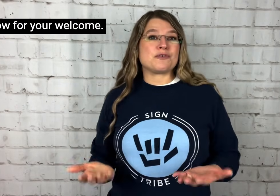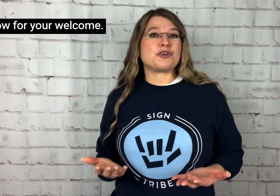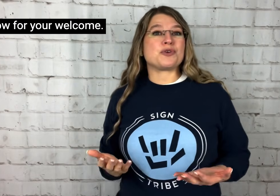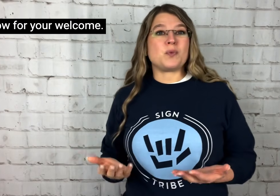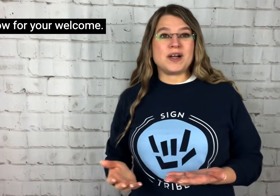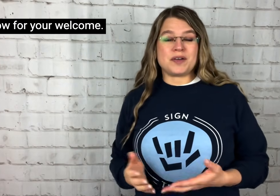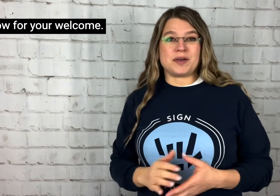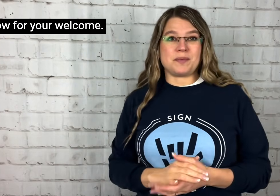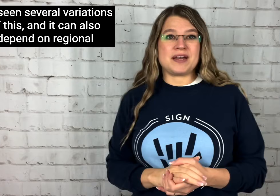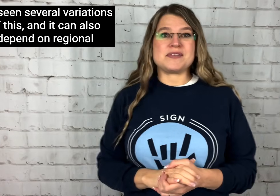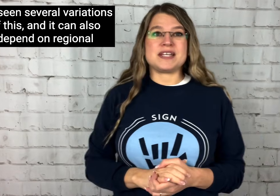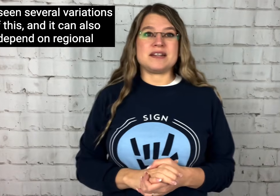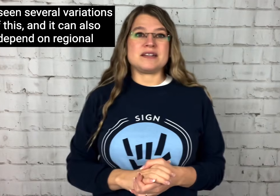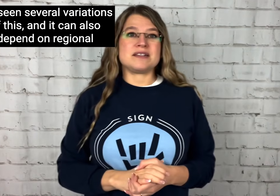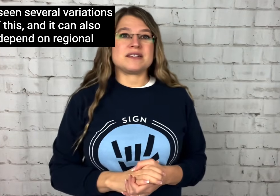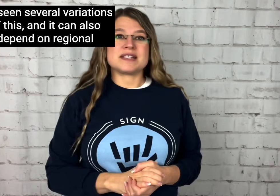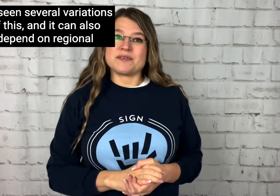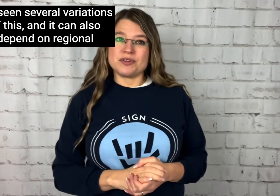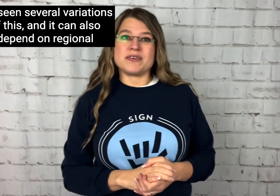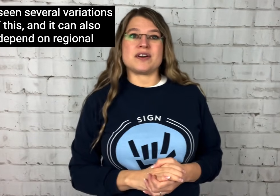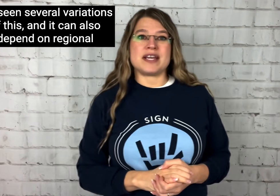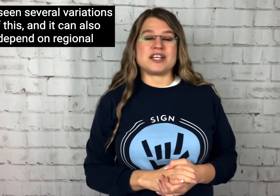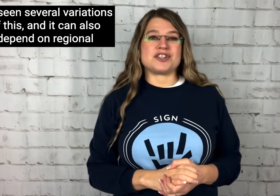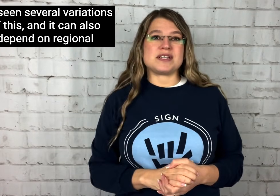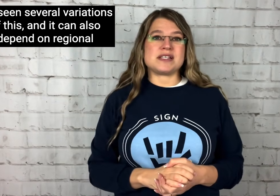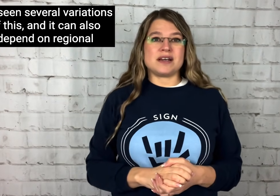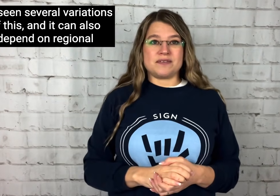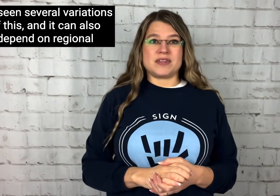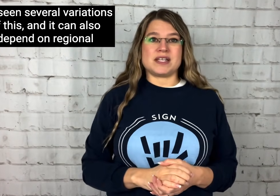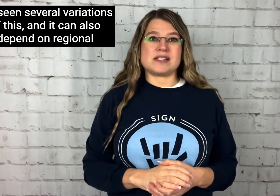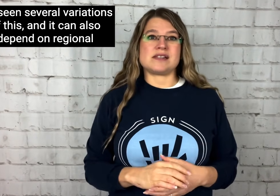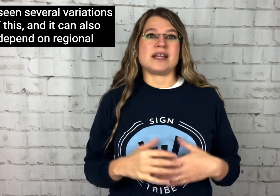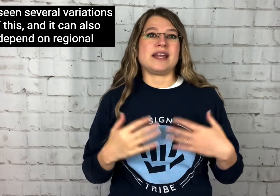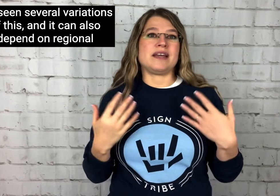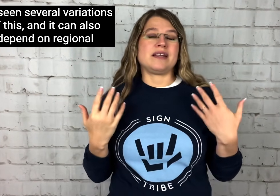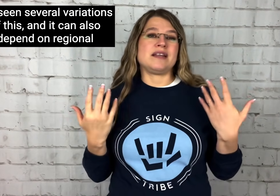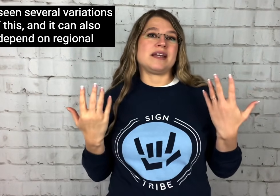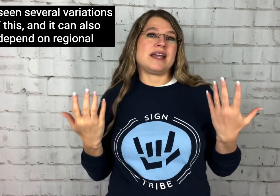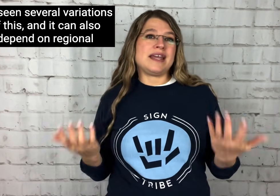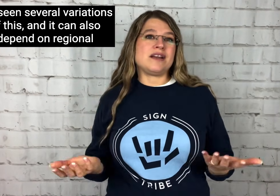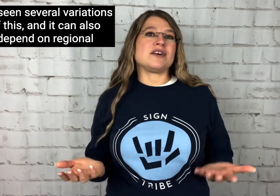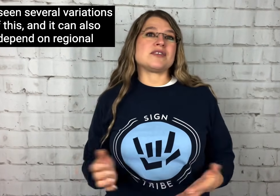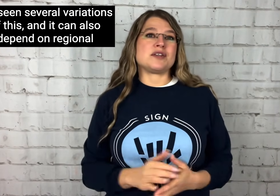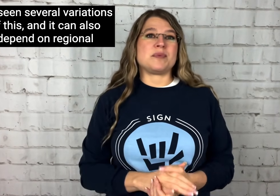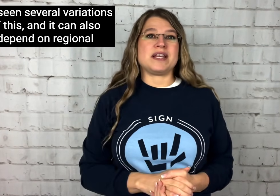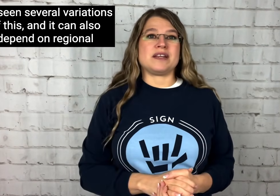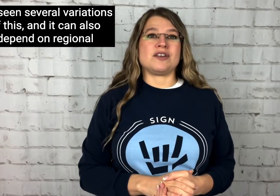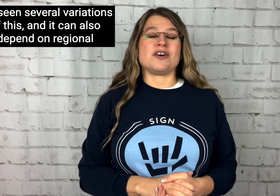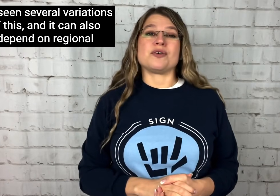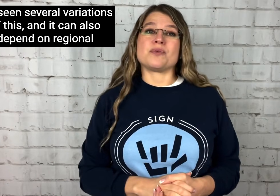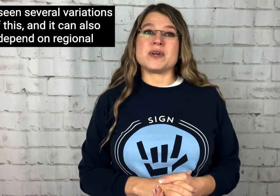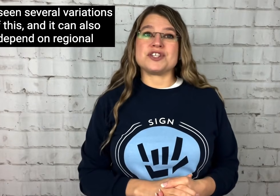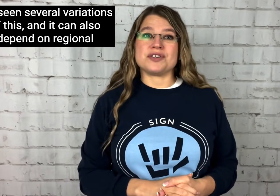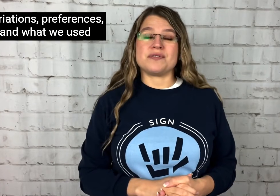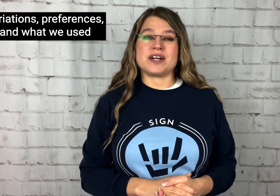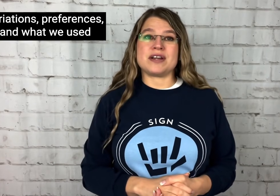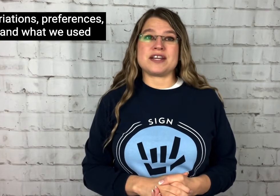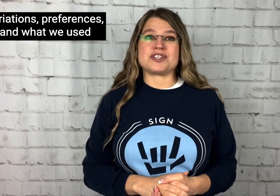your welcome, I've seen several variations of this, and it can also depend on regional